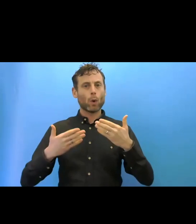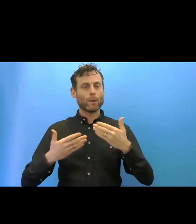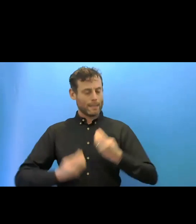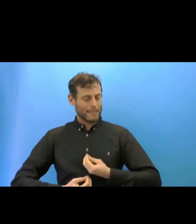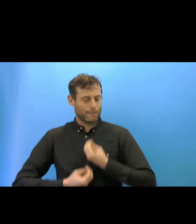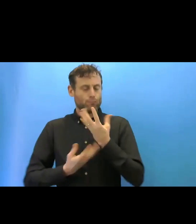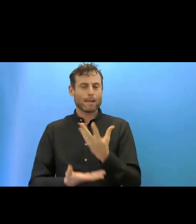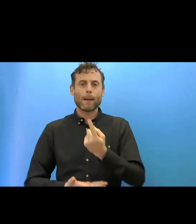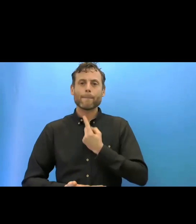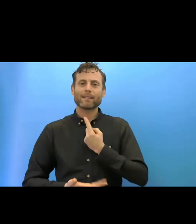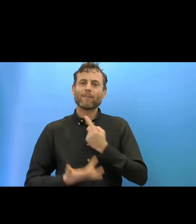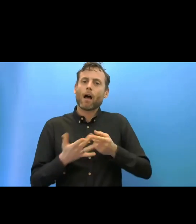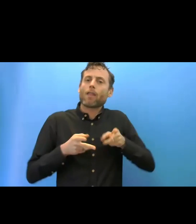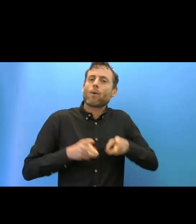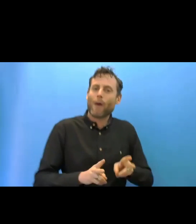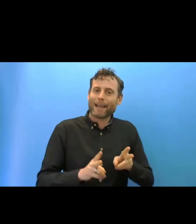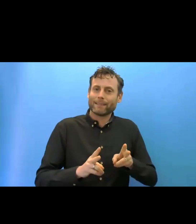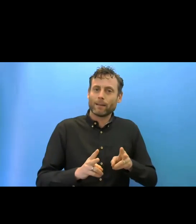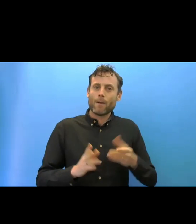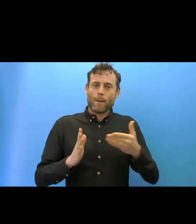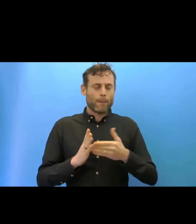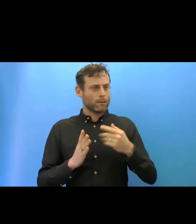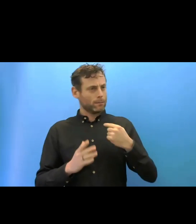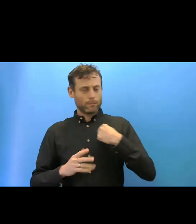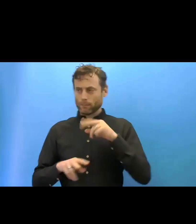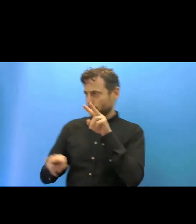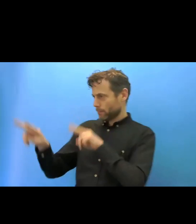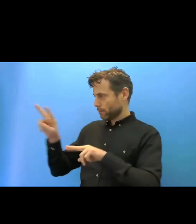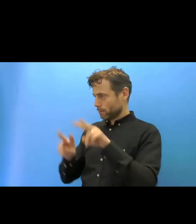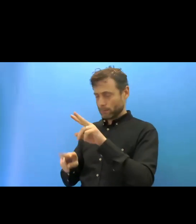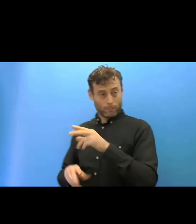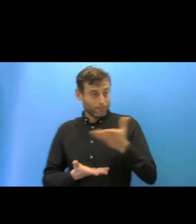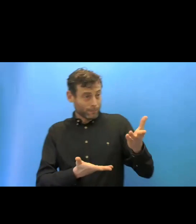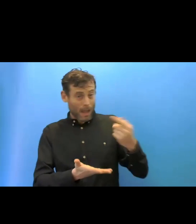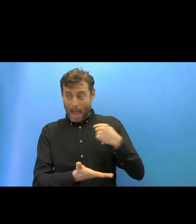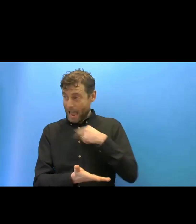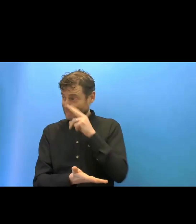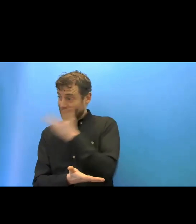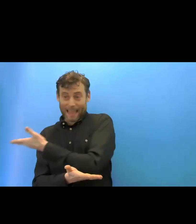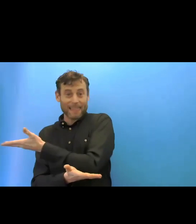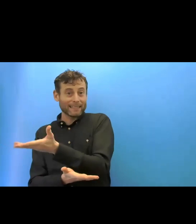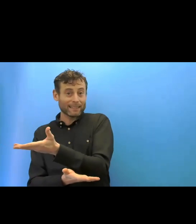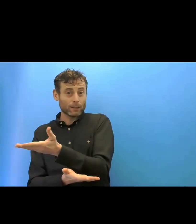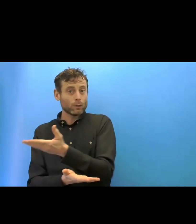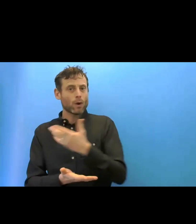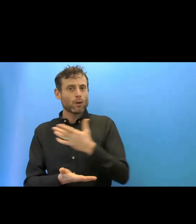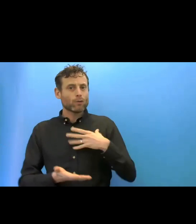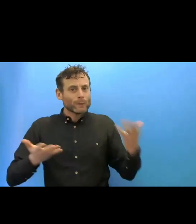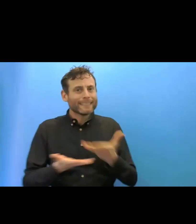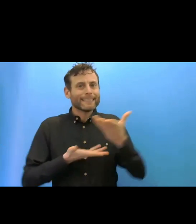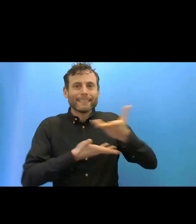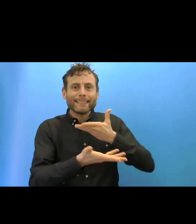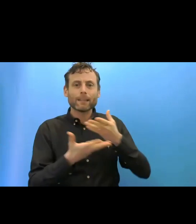it, but also an opportunity for audience members to, through my work, to explore their world through a different language.